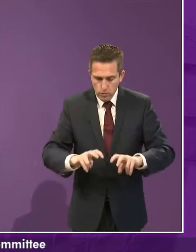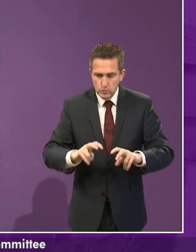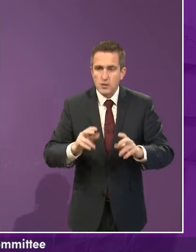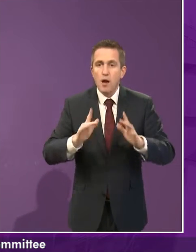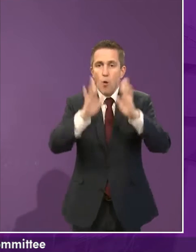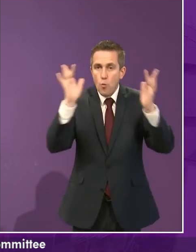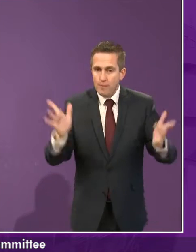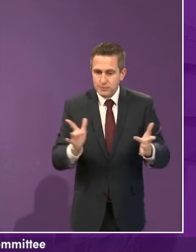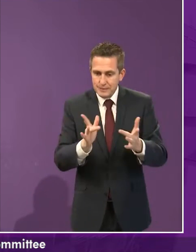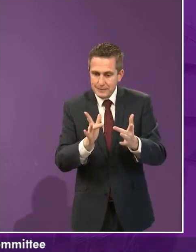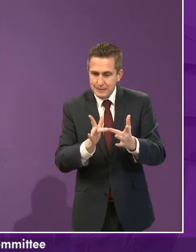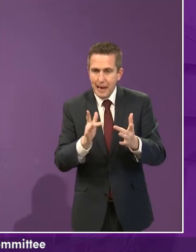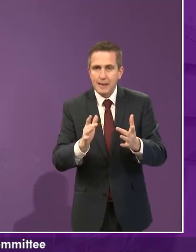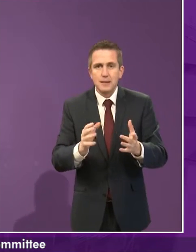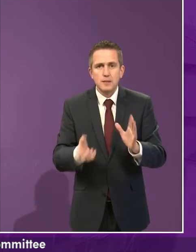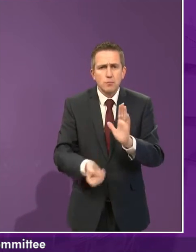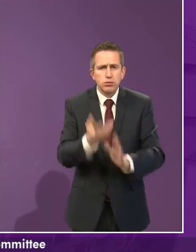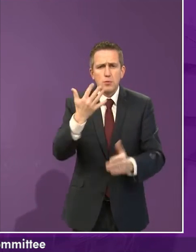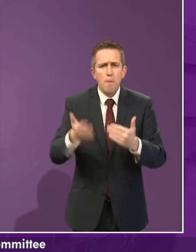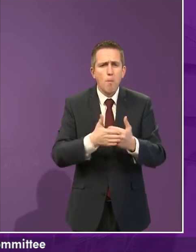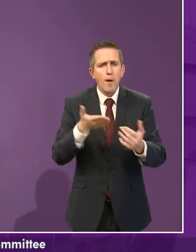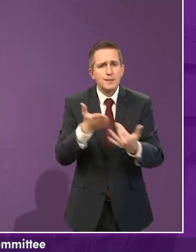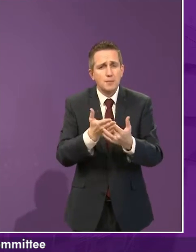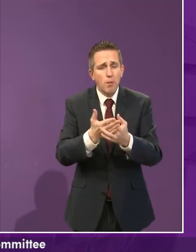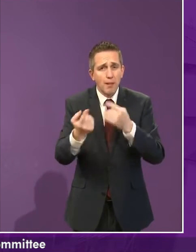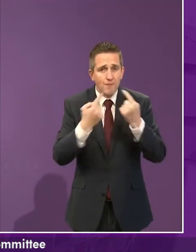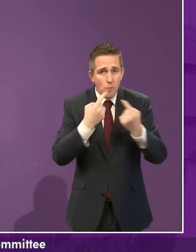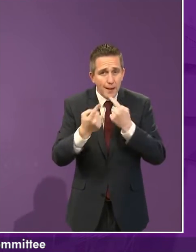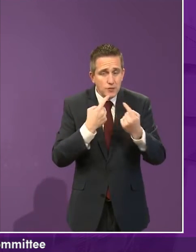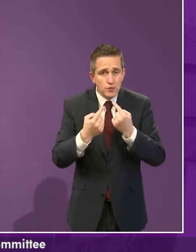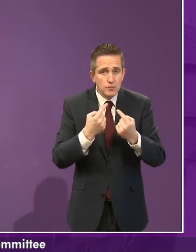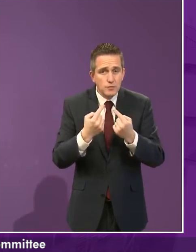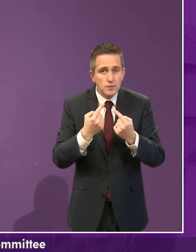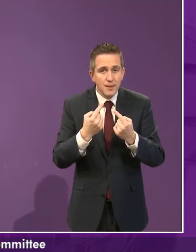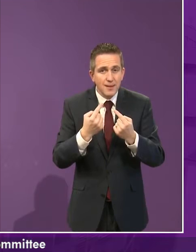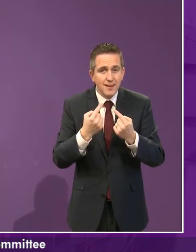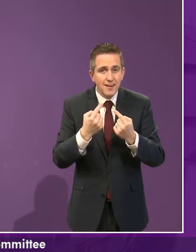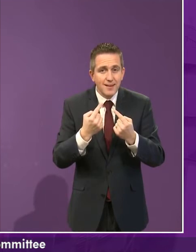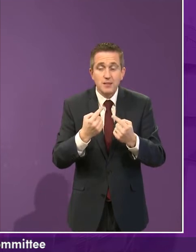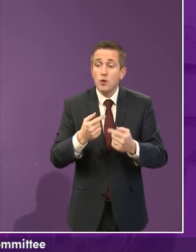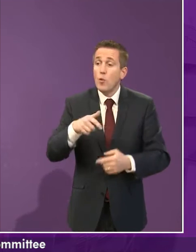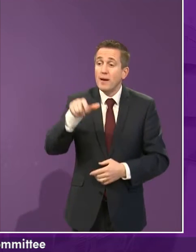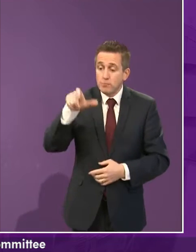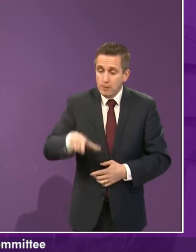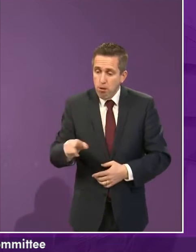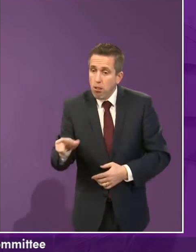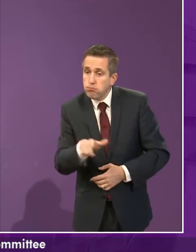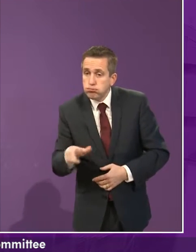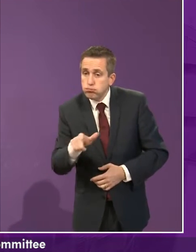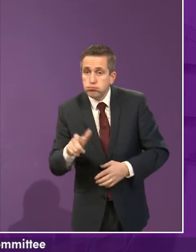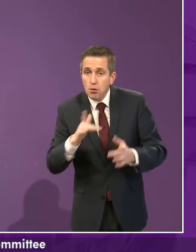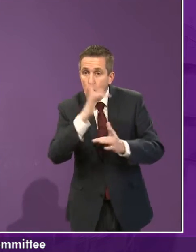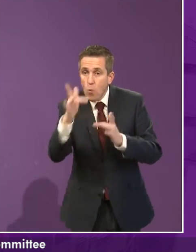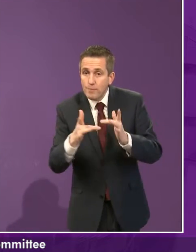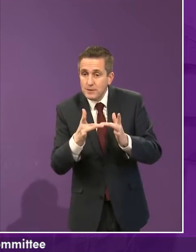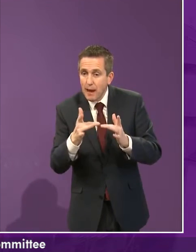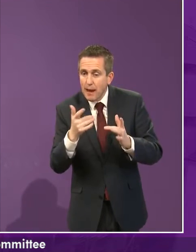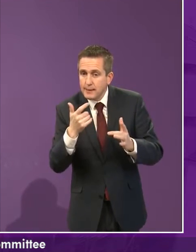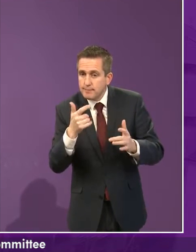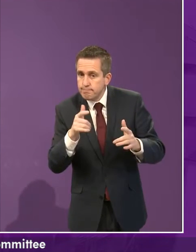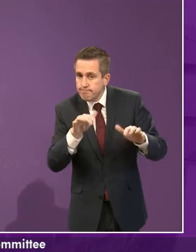on our website more accessible, and enable those visiting our website to have